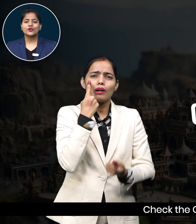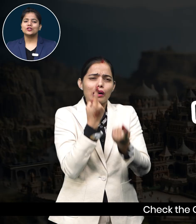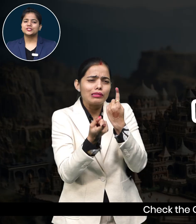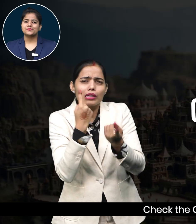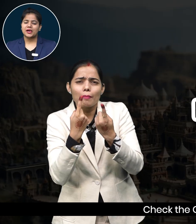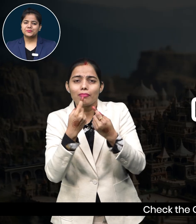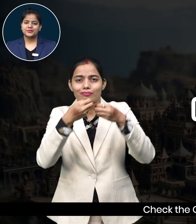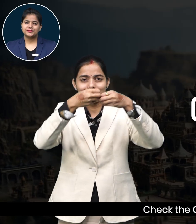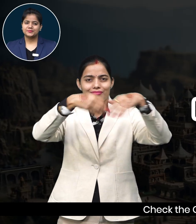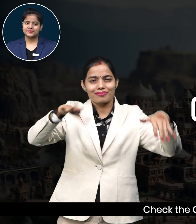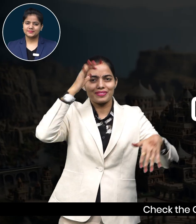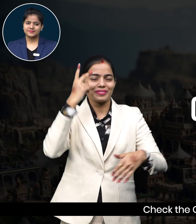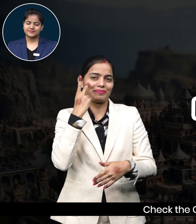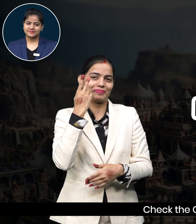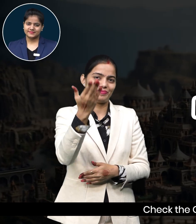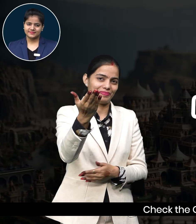Check the concept map.